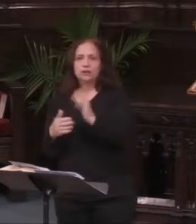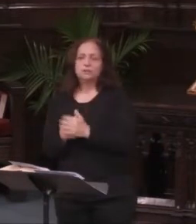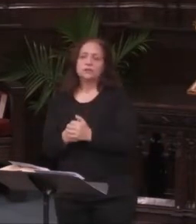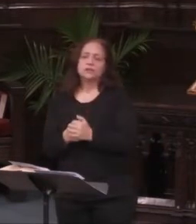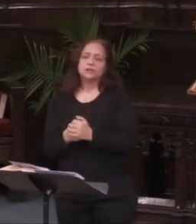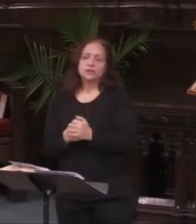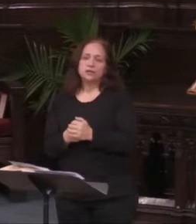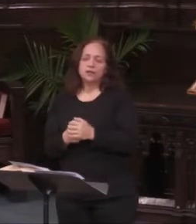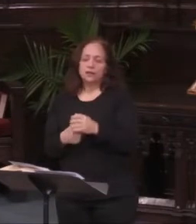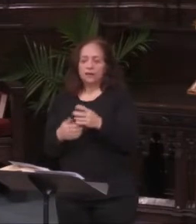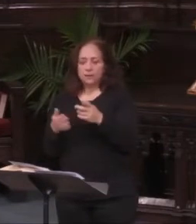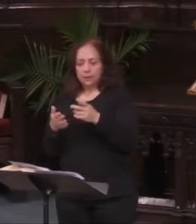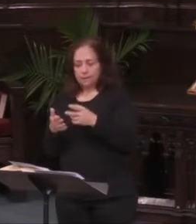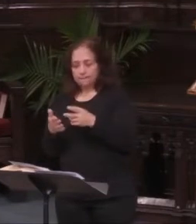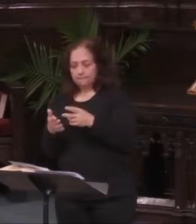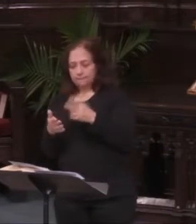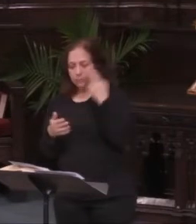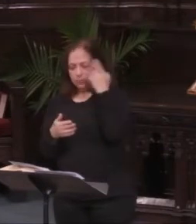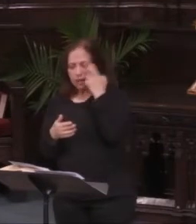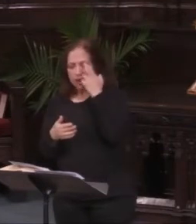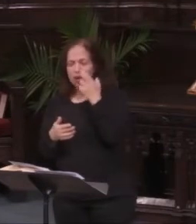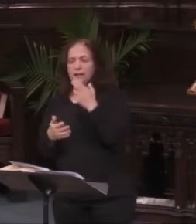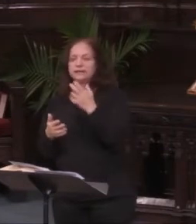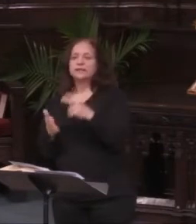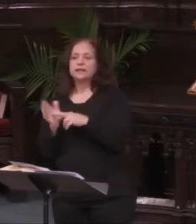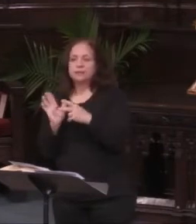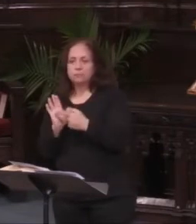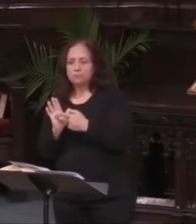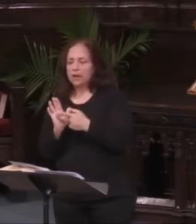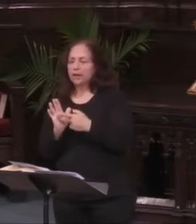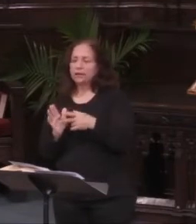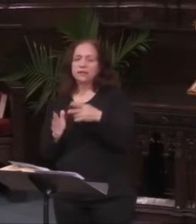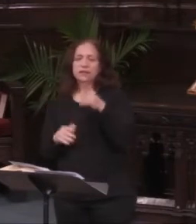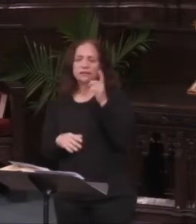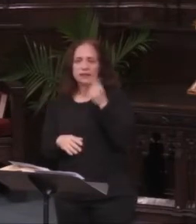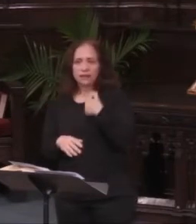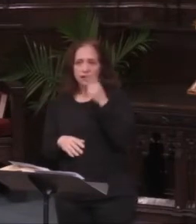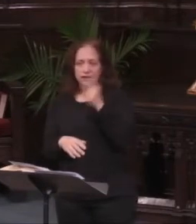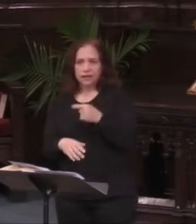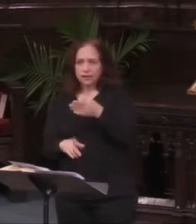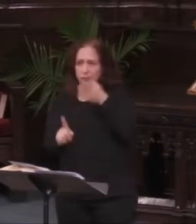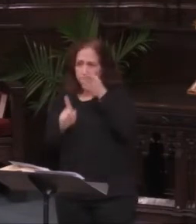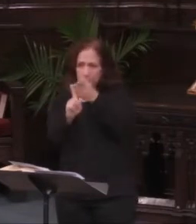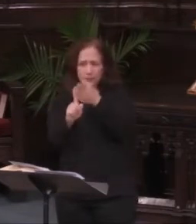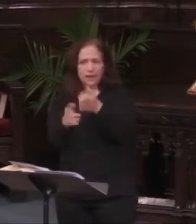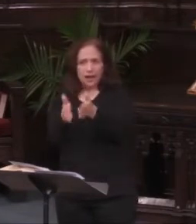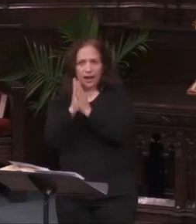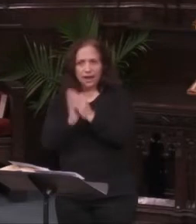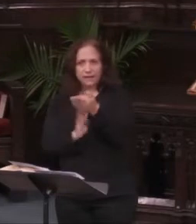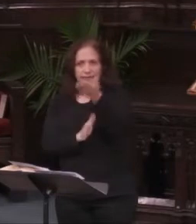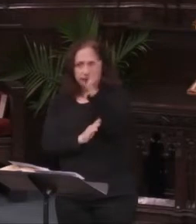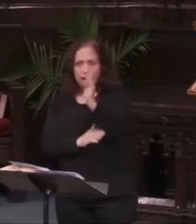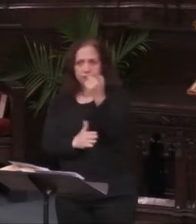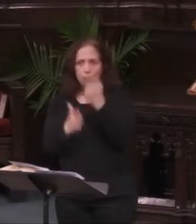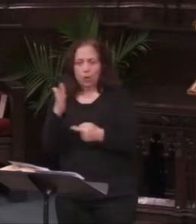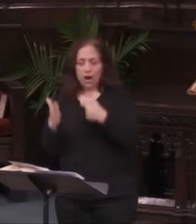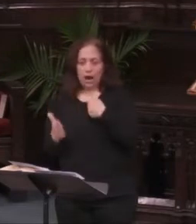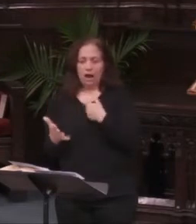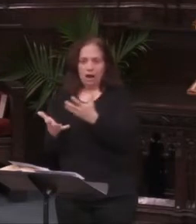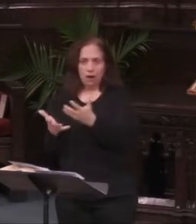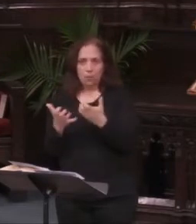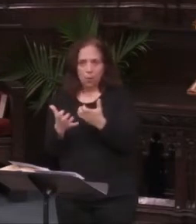how much it meant to me in that moment to ask God for what I wanted and needed. without any qualifications